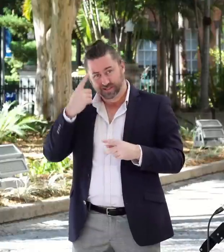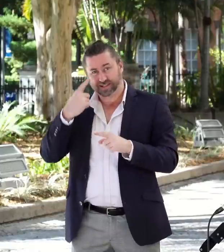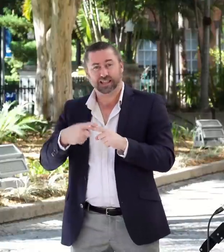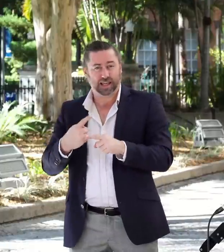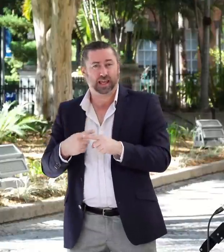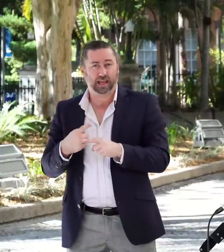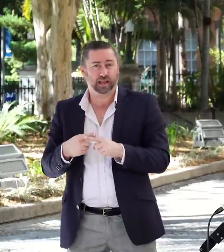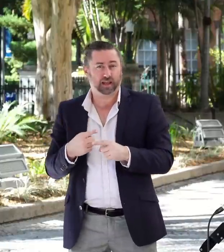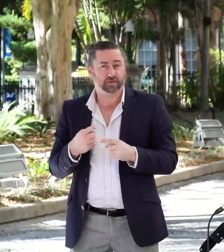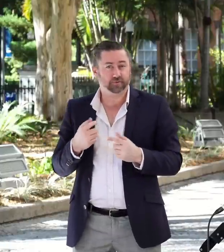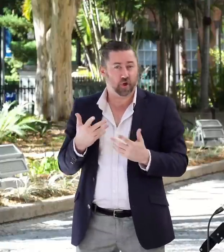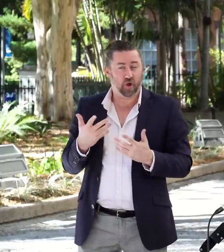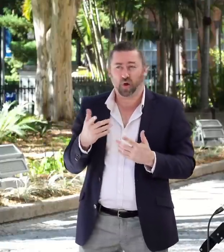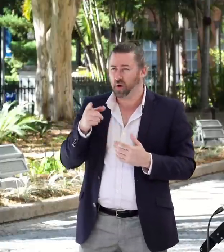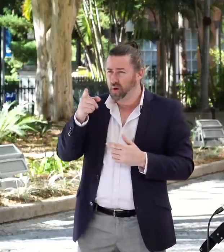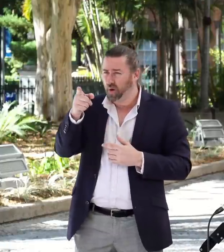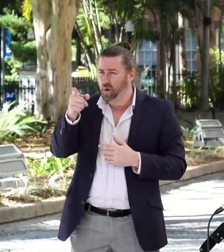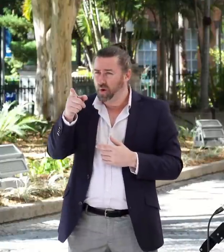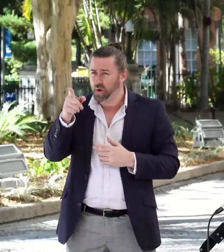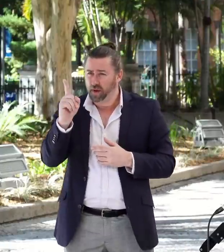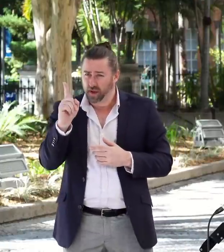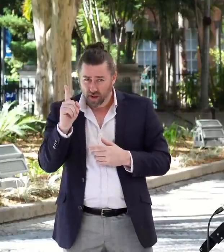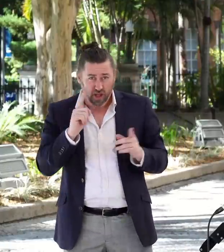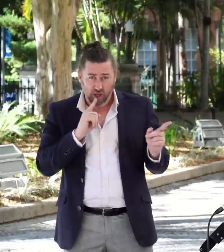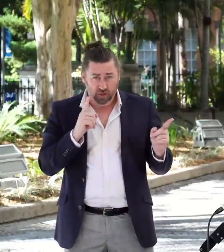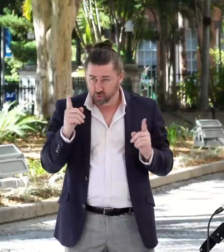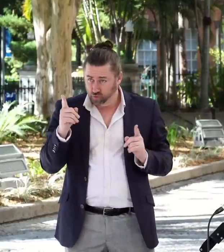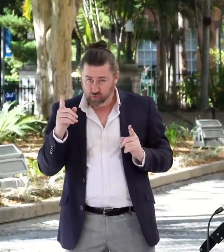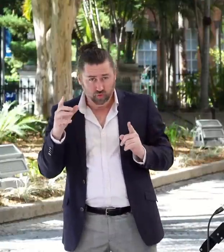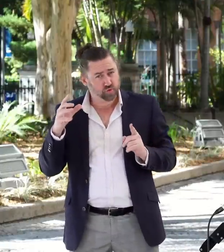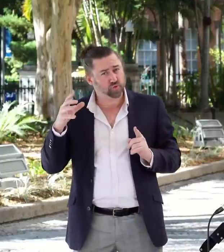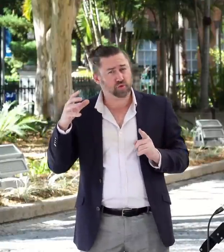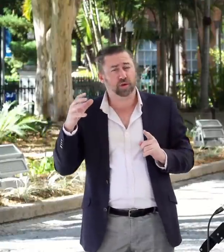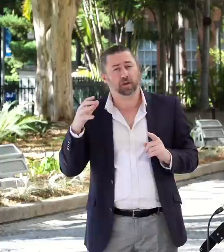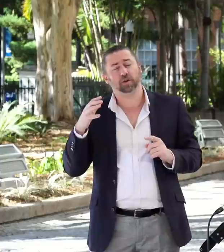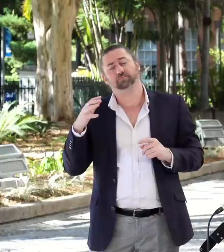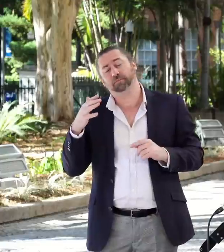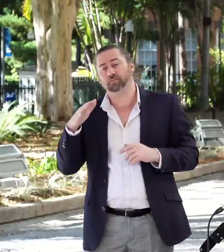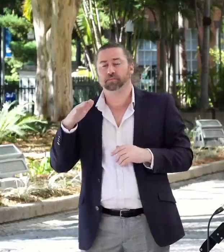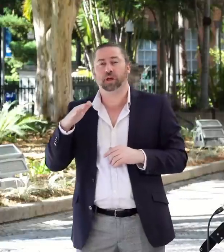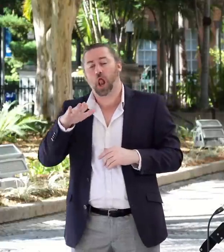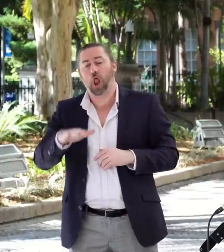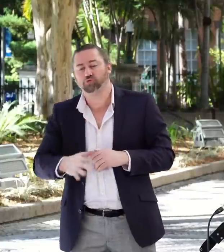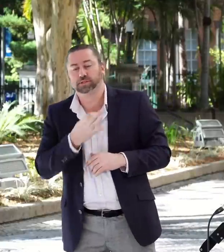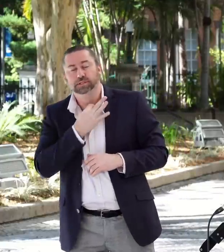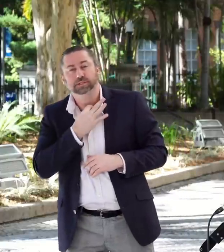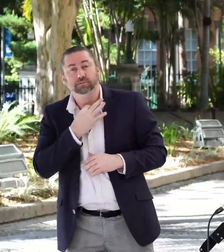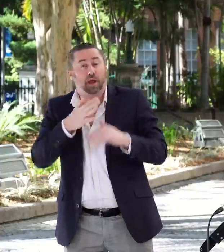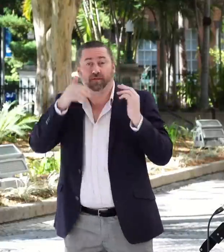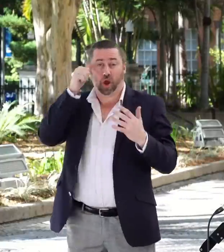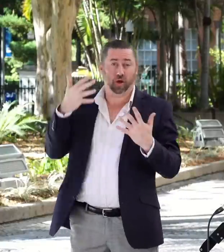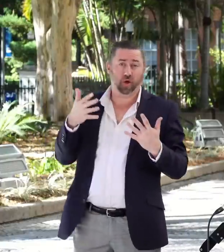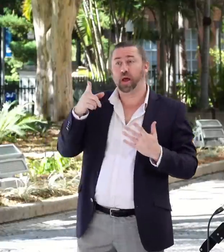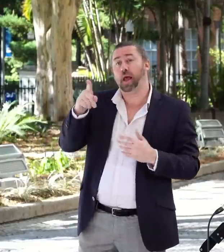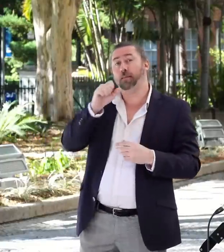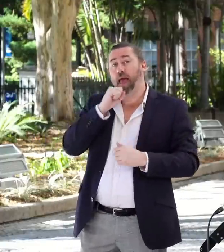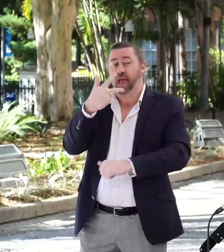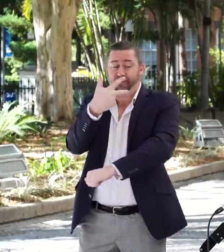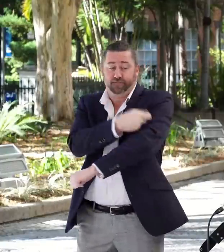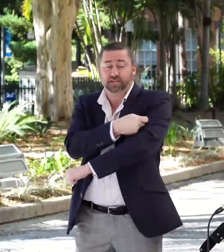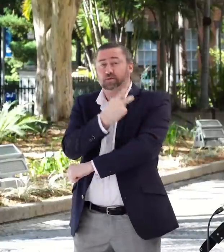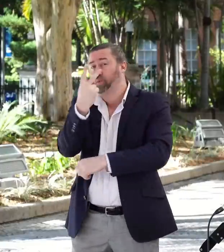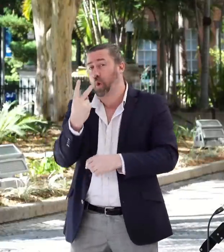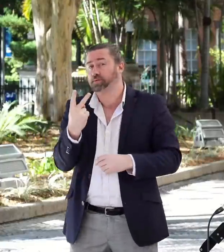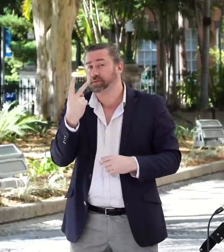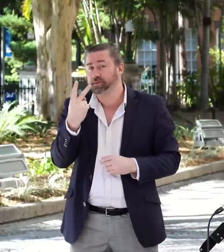he's progressing. So it should be low risk. But look, we don't know. He's fully vaccinated,